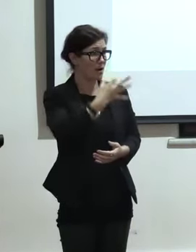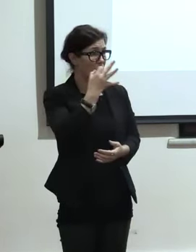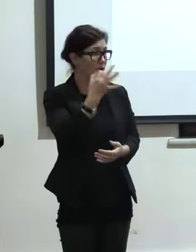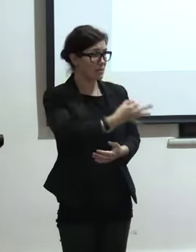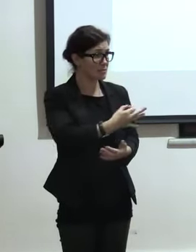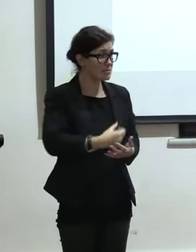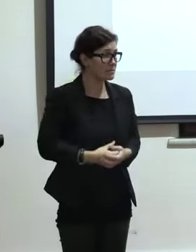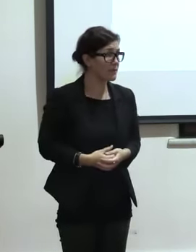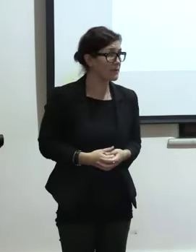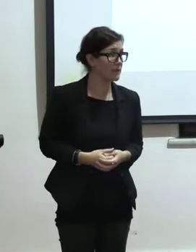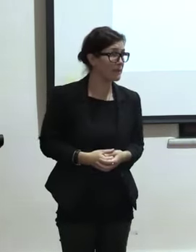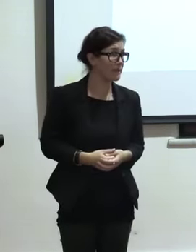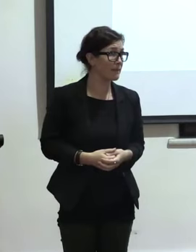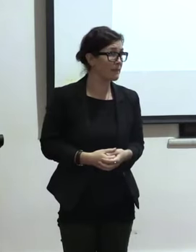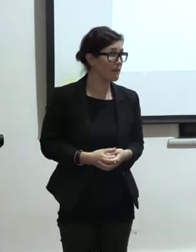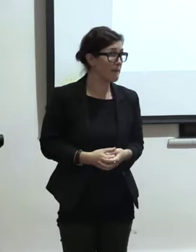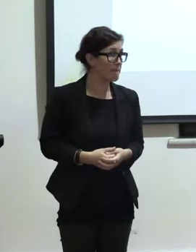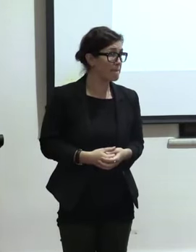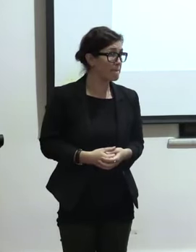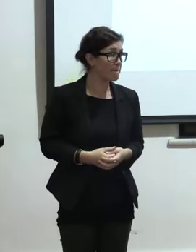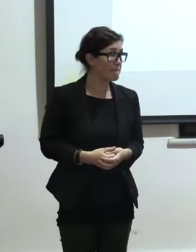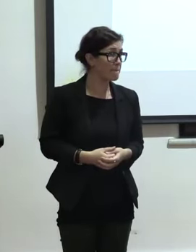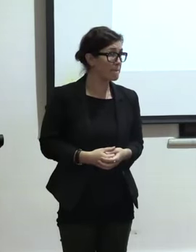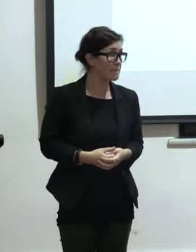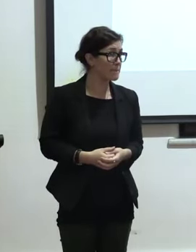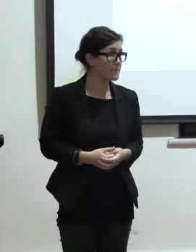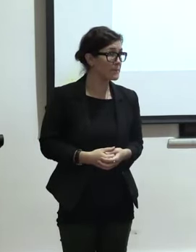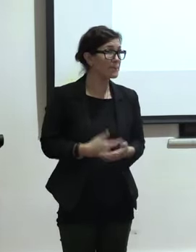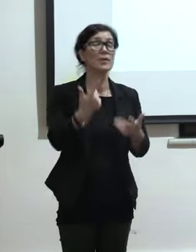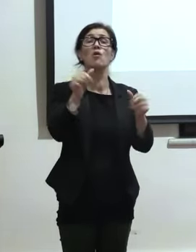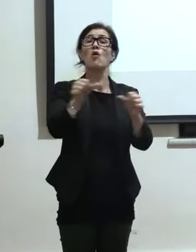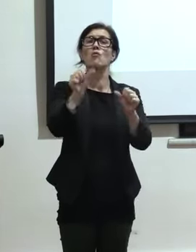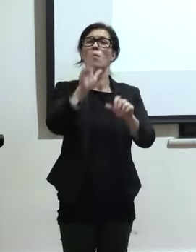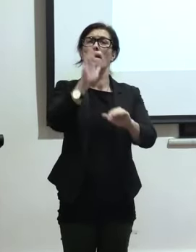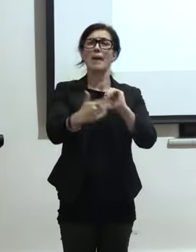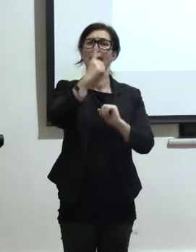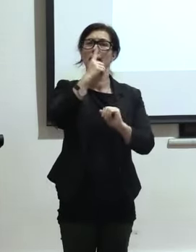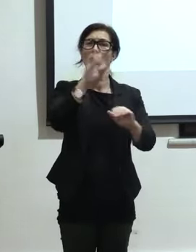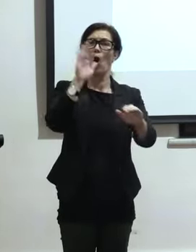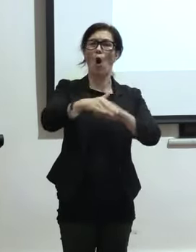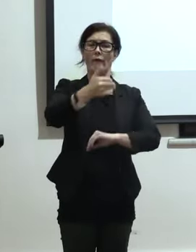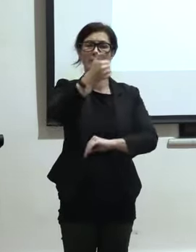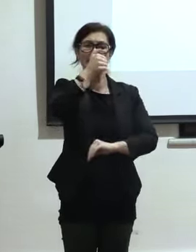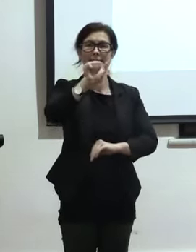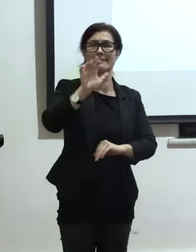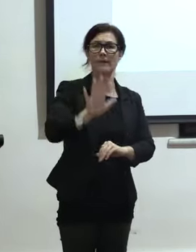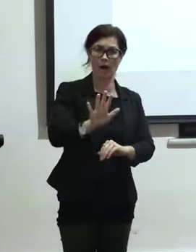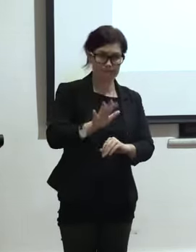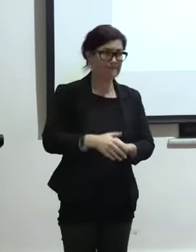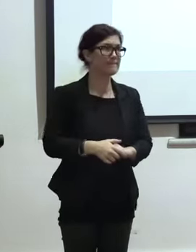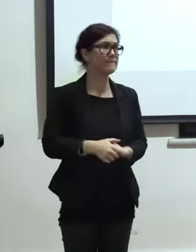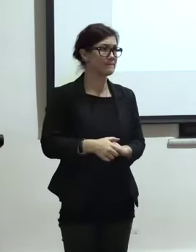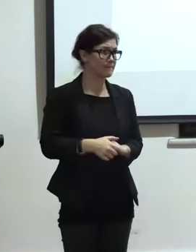are over 65 and they say